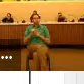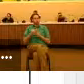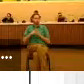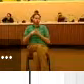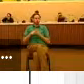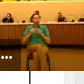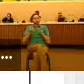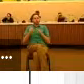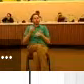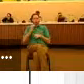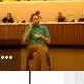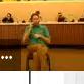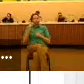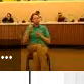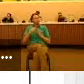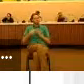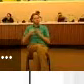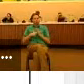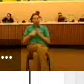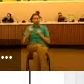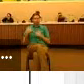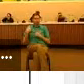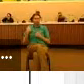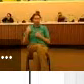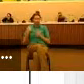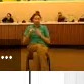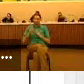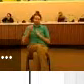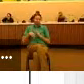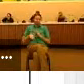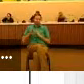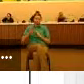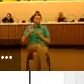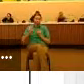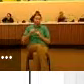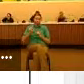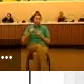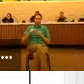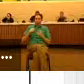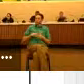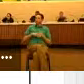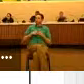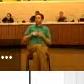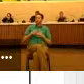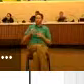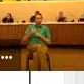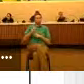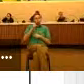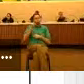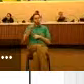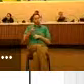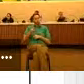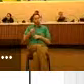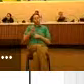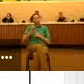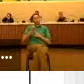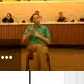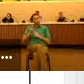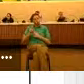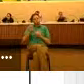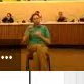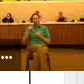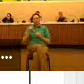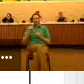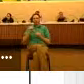Okay. Prices are changing drastically up and down from where we started this project, but it was originally in the low twos. I would say